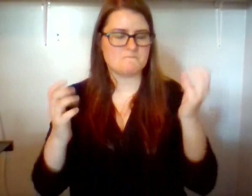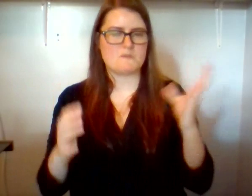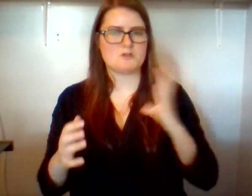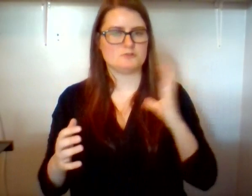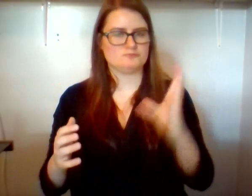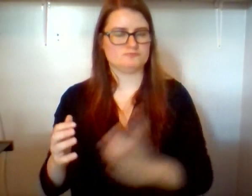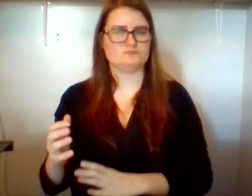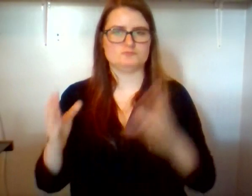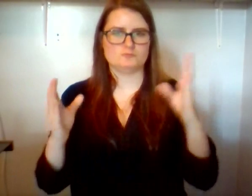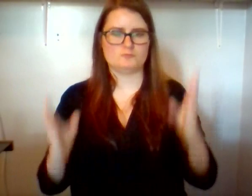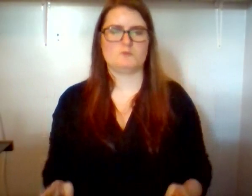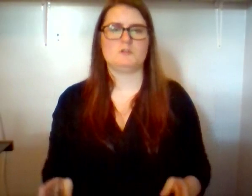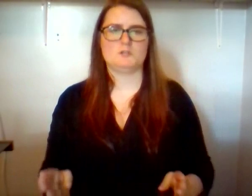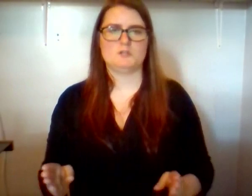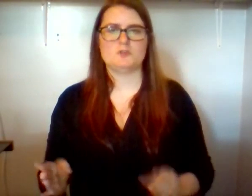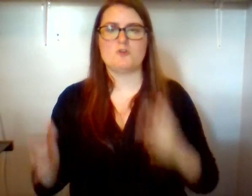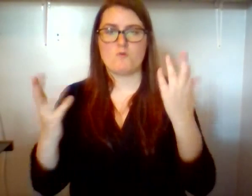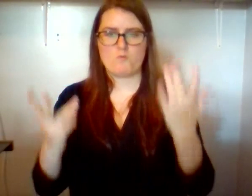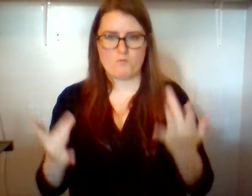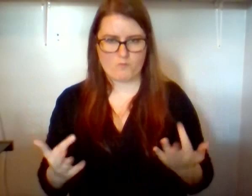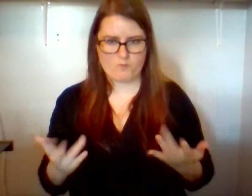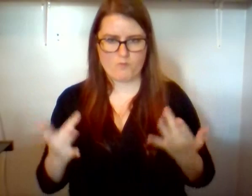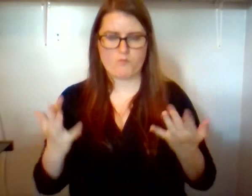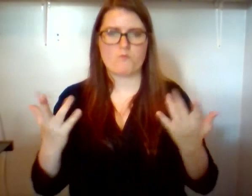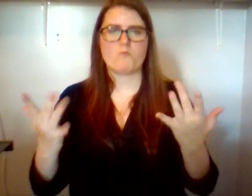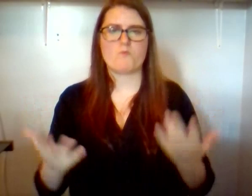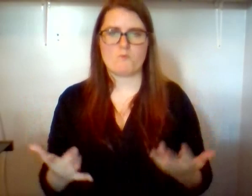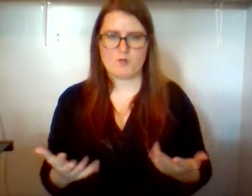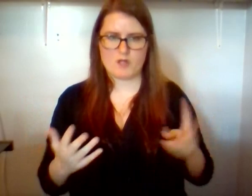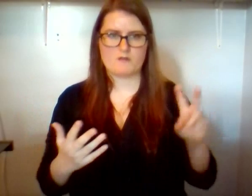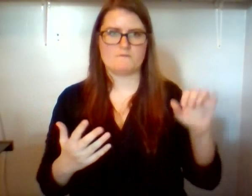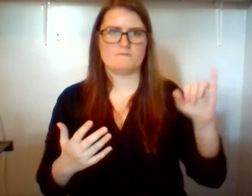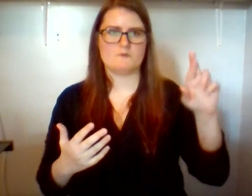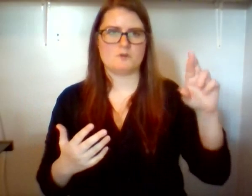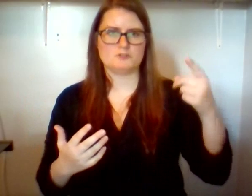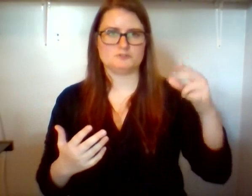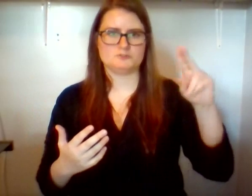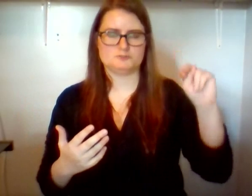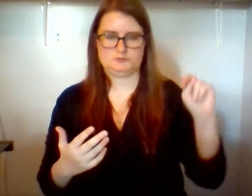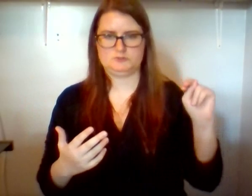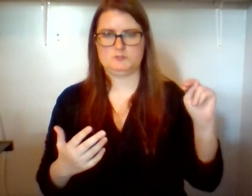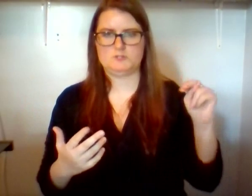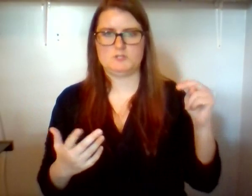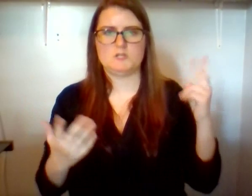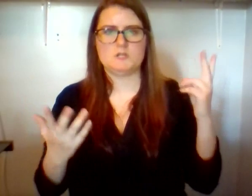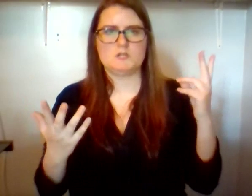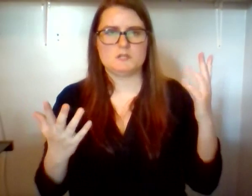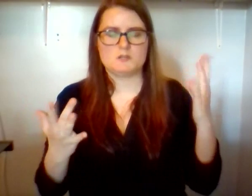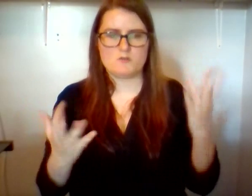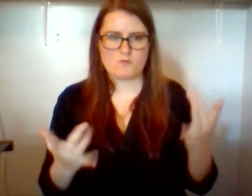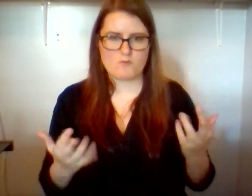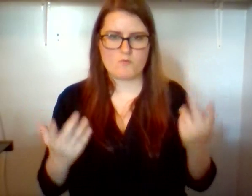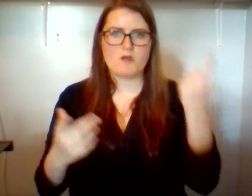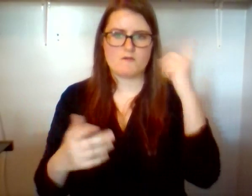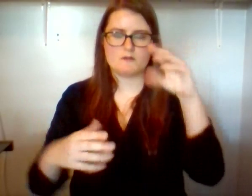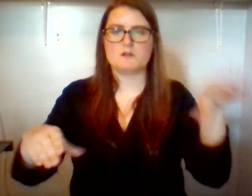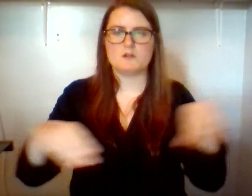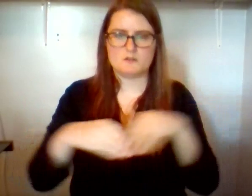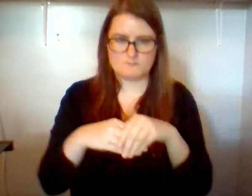and experience of God in marriage. Jesus, one last word. If a single person is listening to this saying,